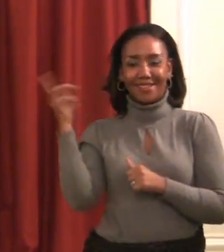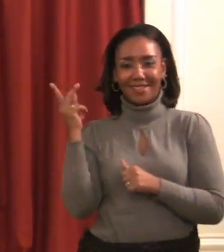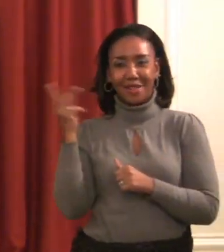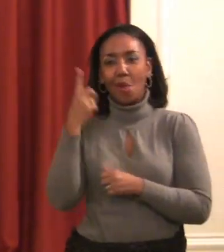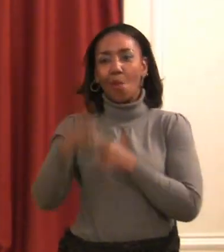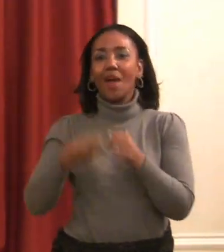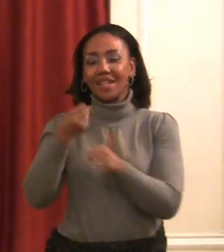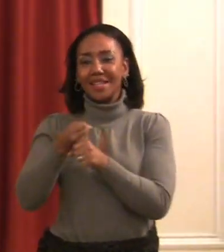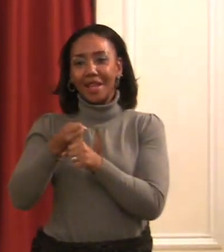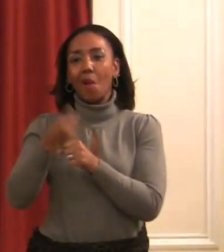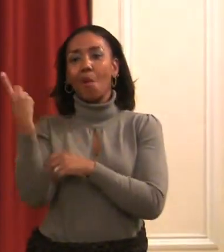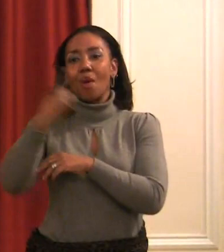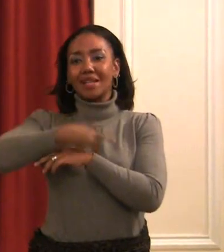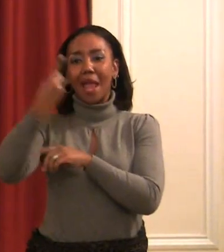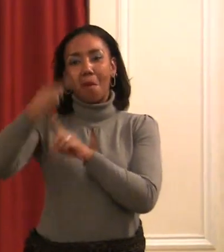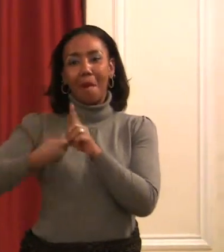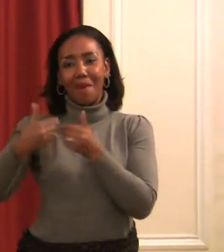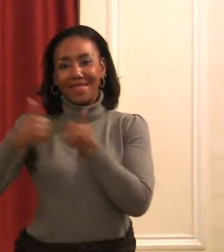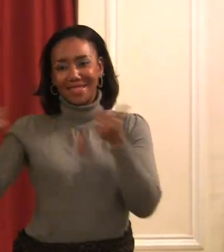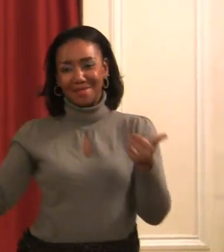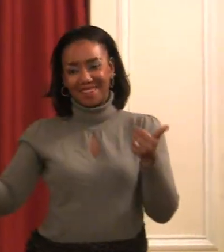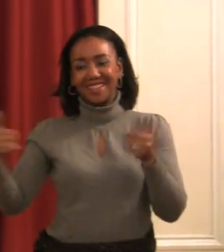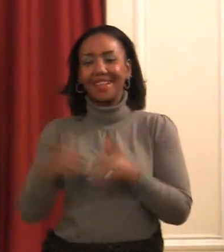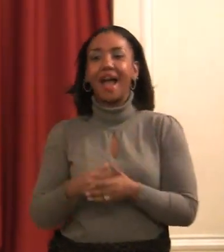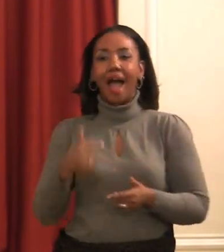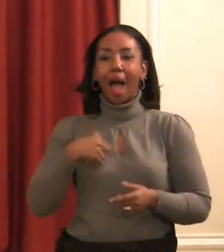are 1 year, 1 day, and 1 month apart.